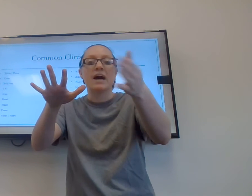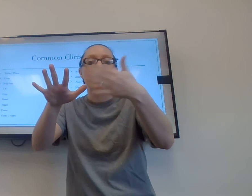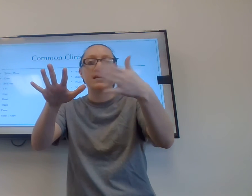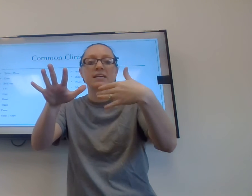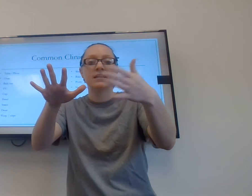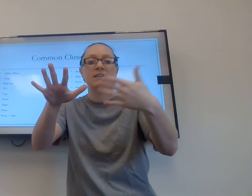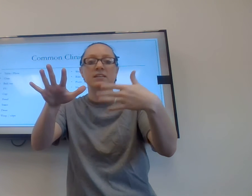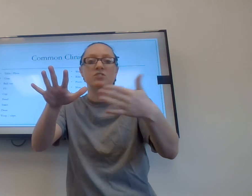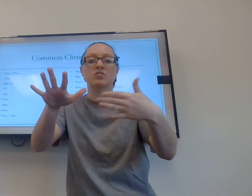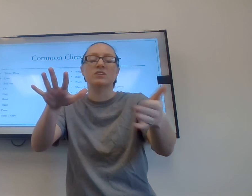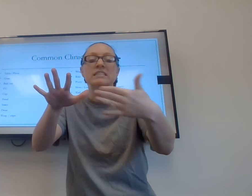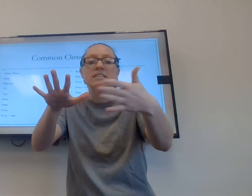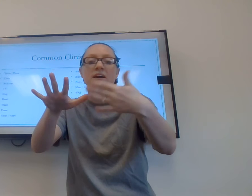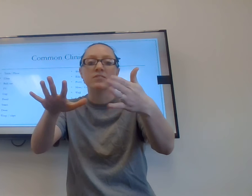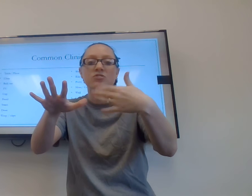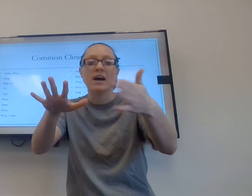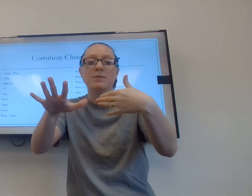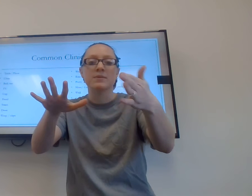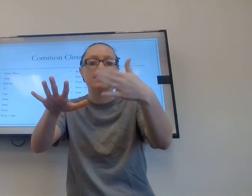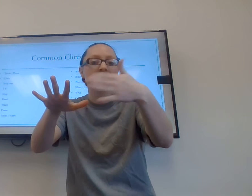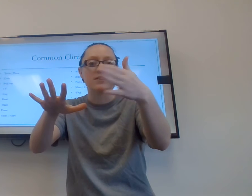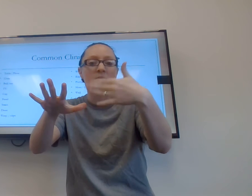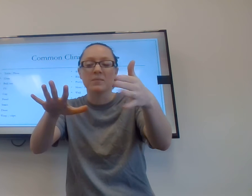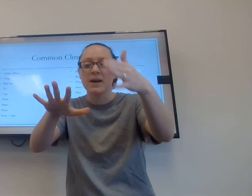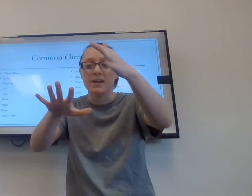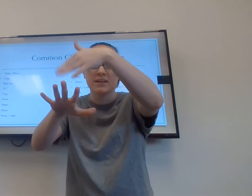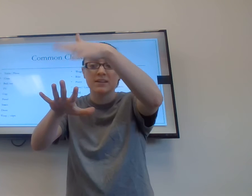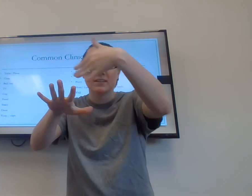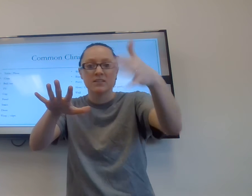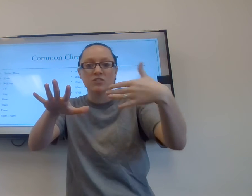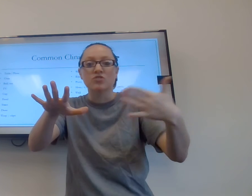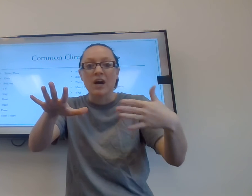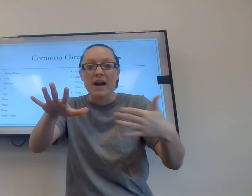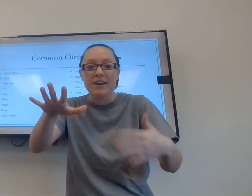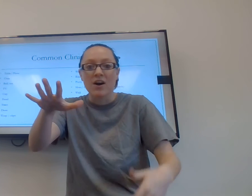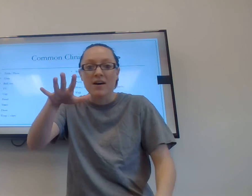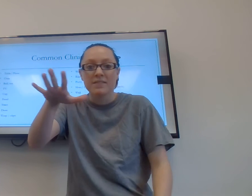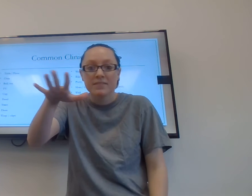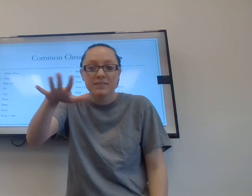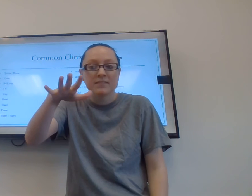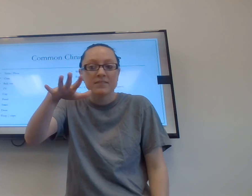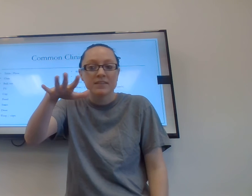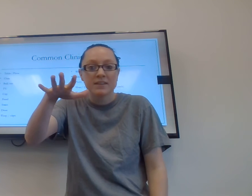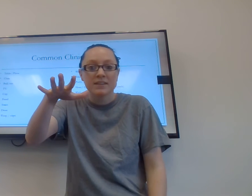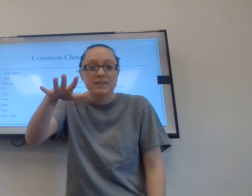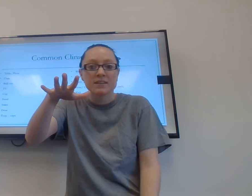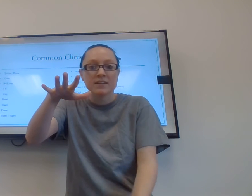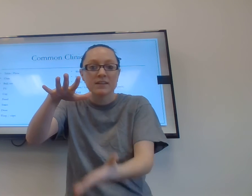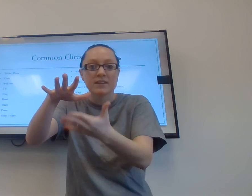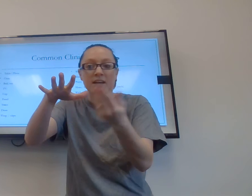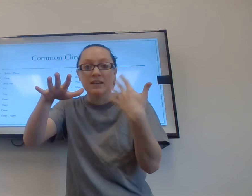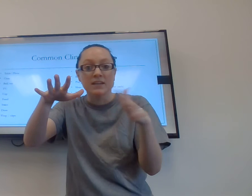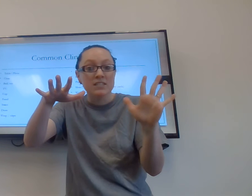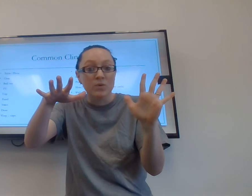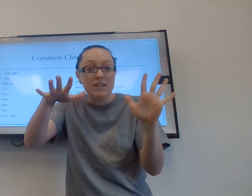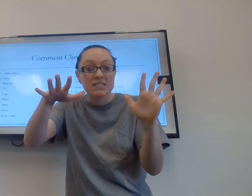dry. There is a sign for dry, but don't worry about it. Dry it off. And then when it's